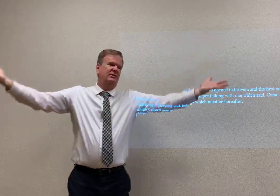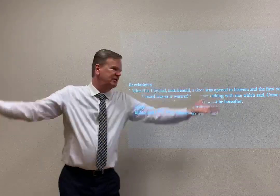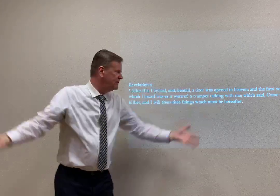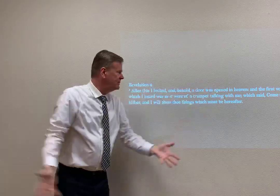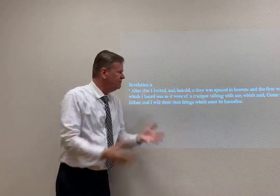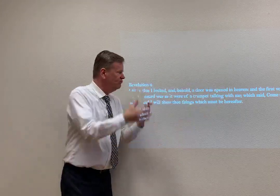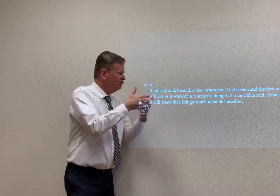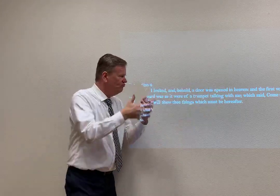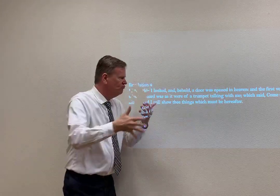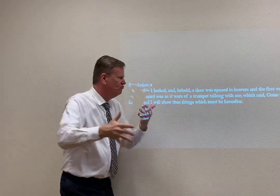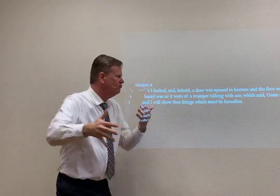things